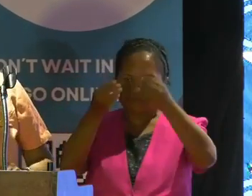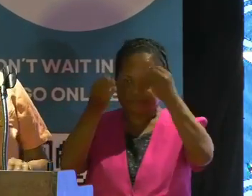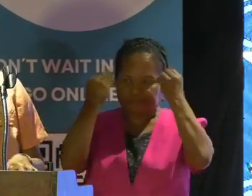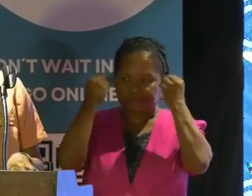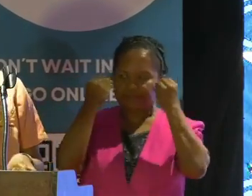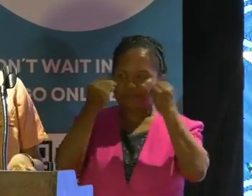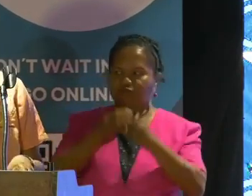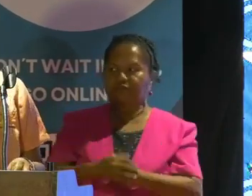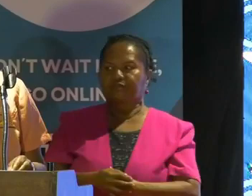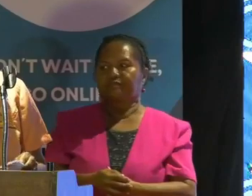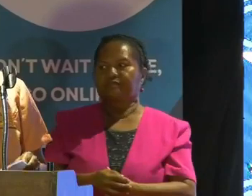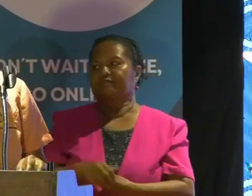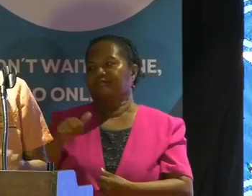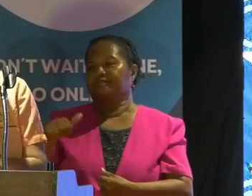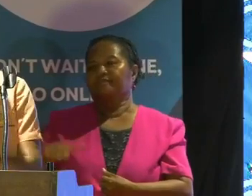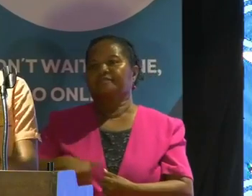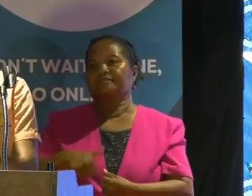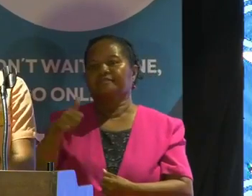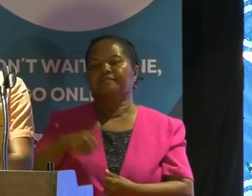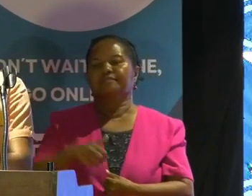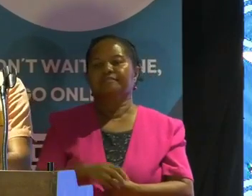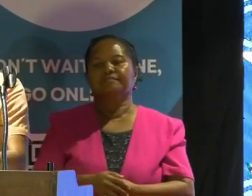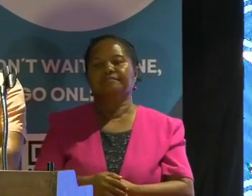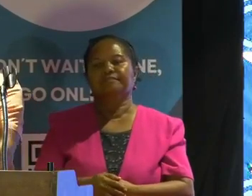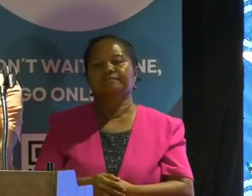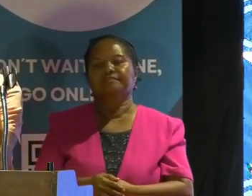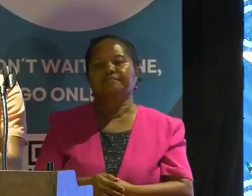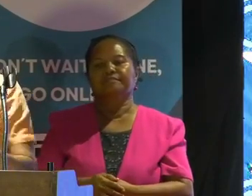through. Okay, just a recap.